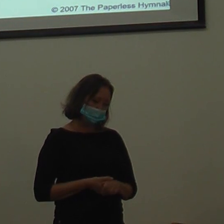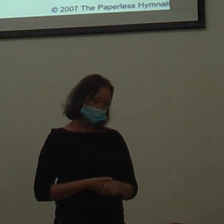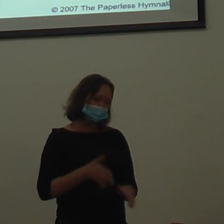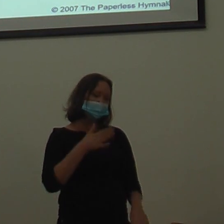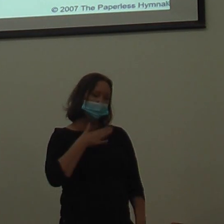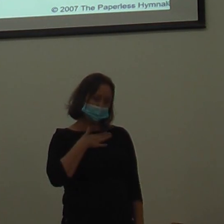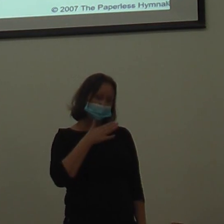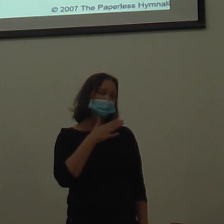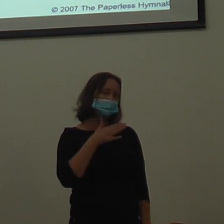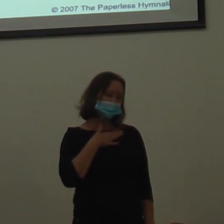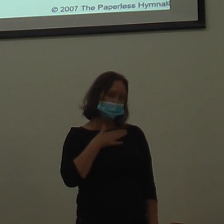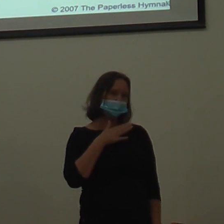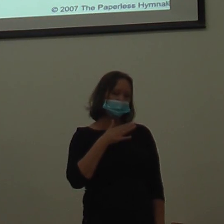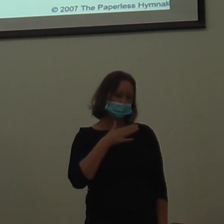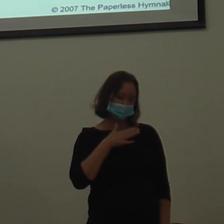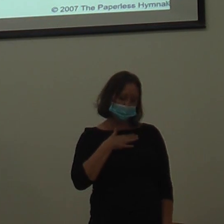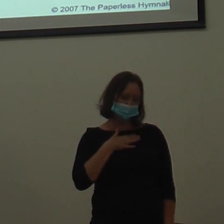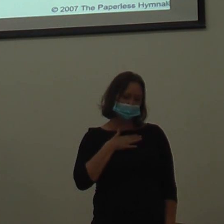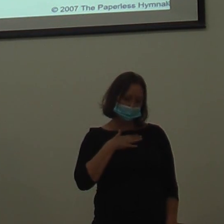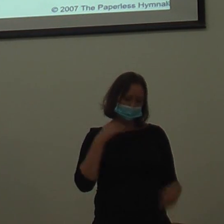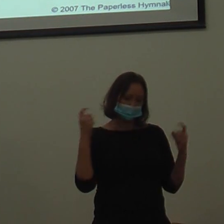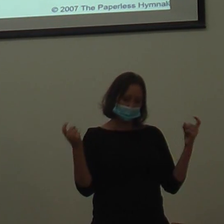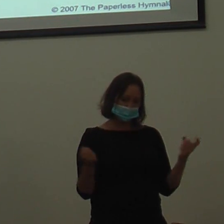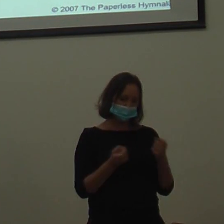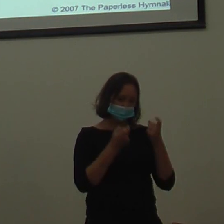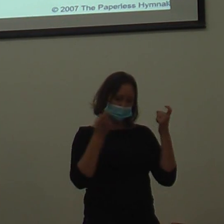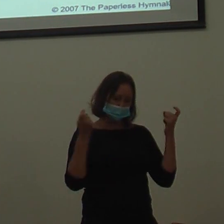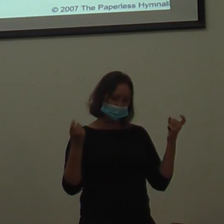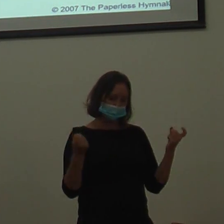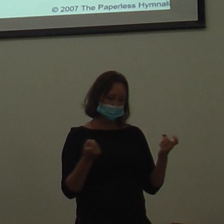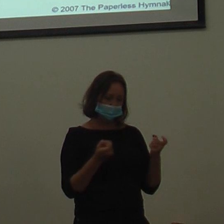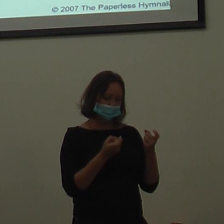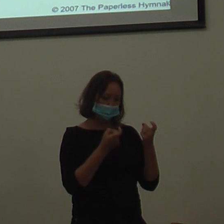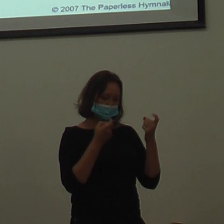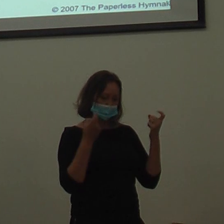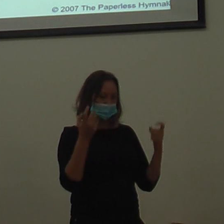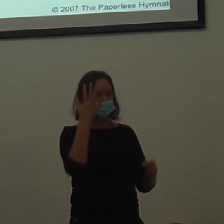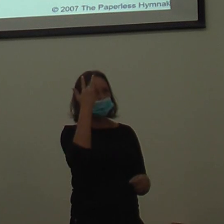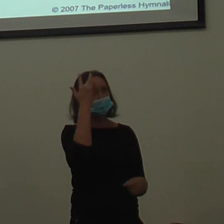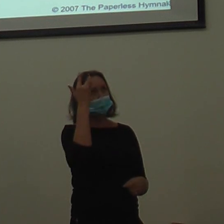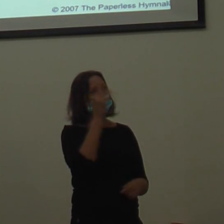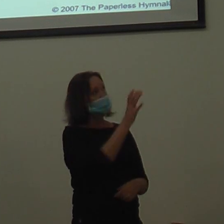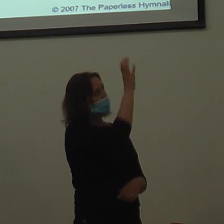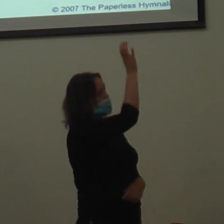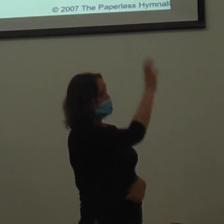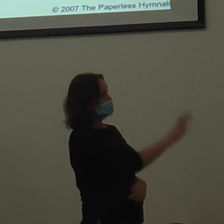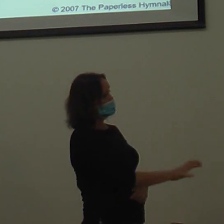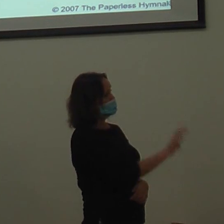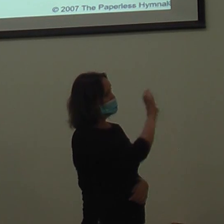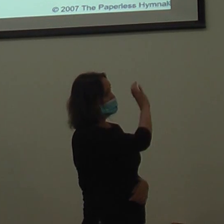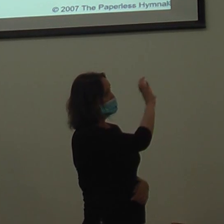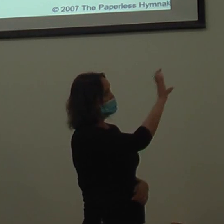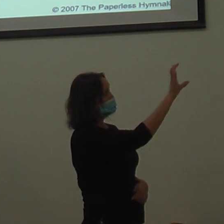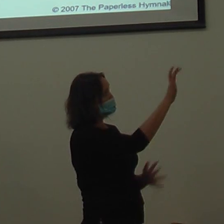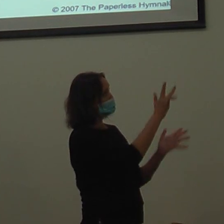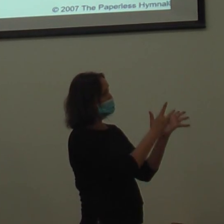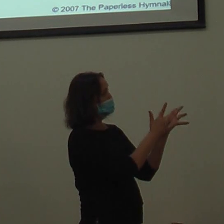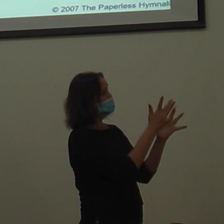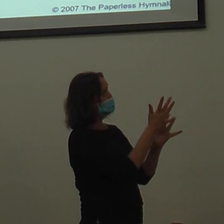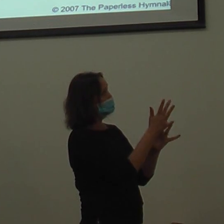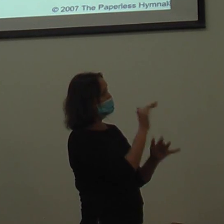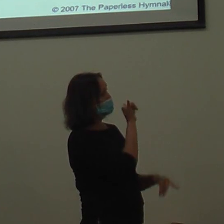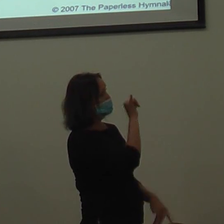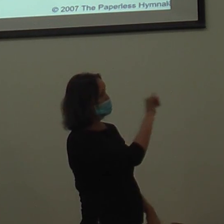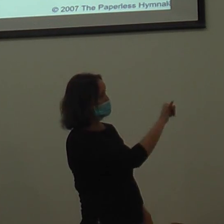scoffers. It was my sin that held Him